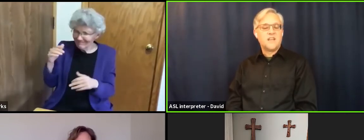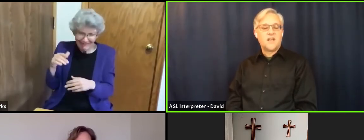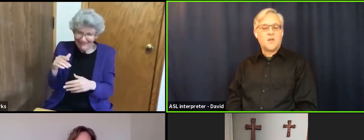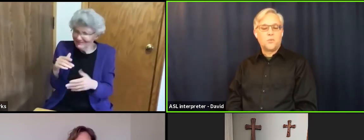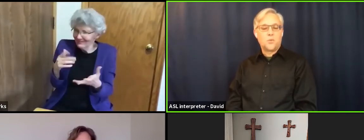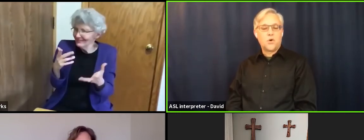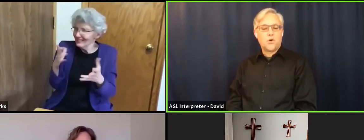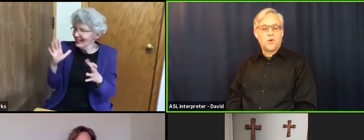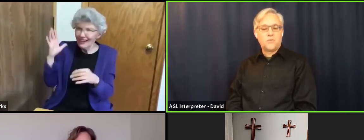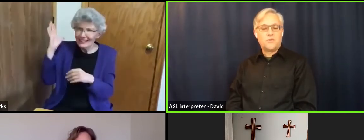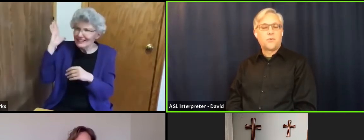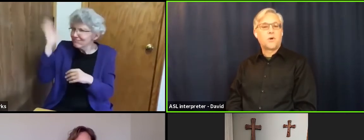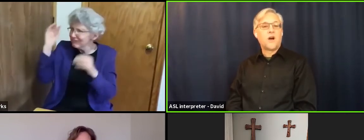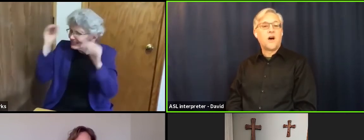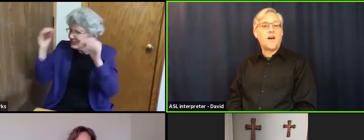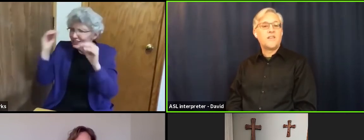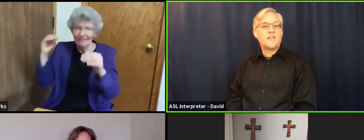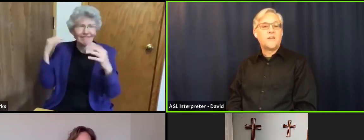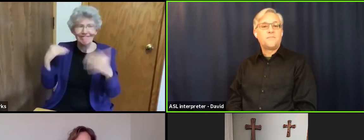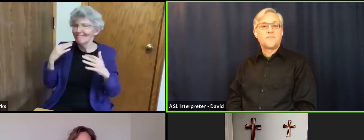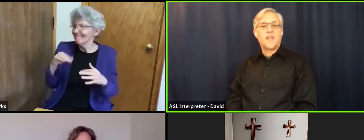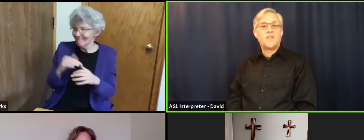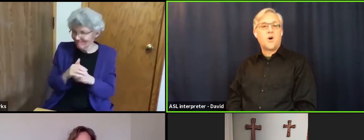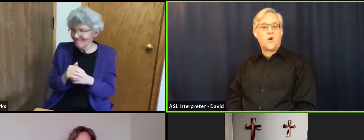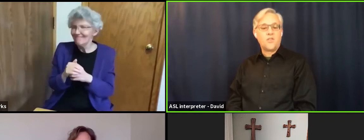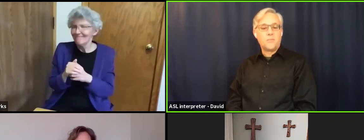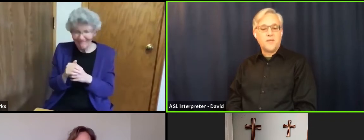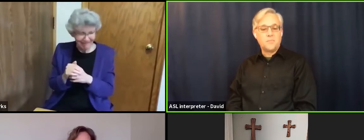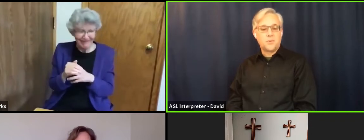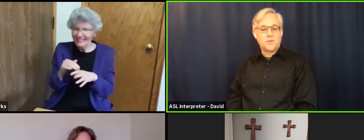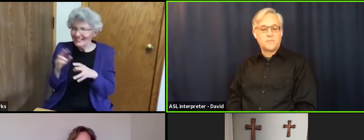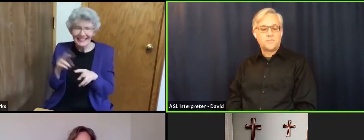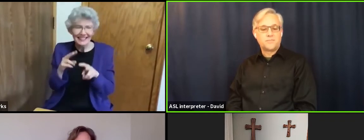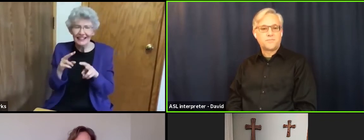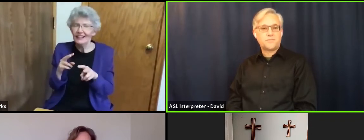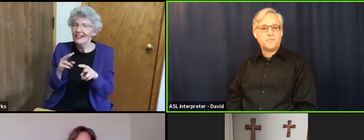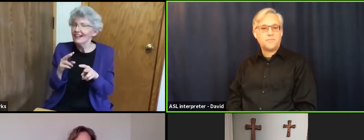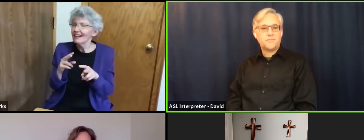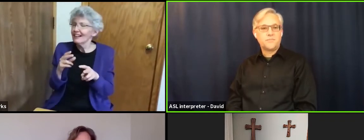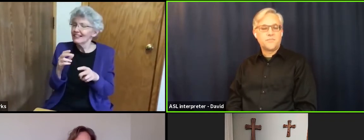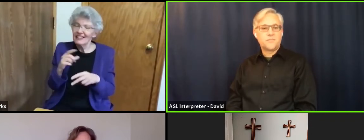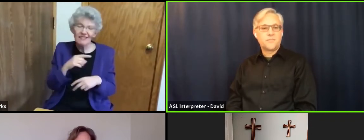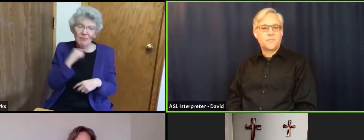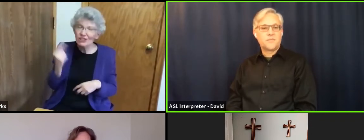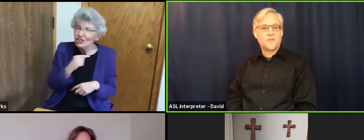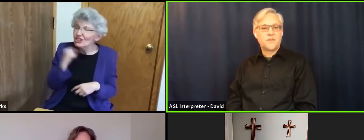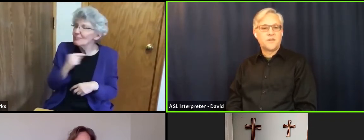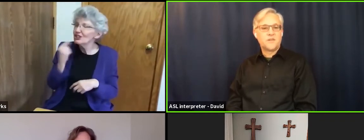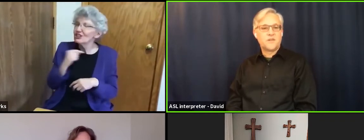deed and word before God and all the people.